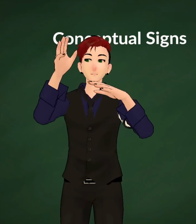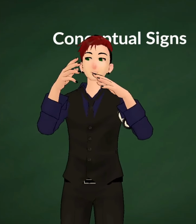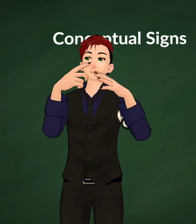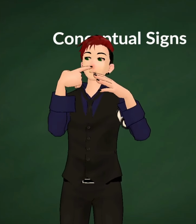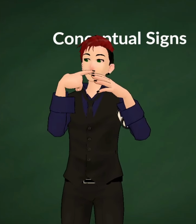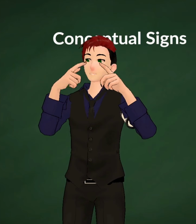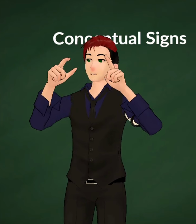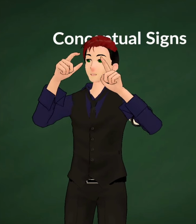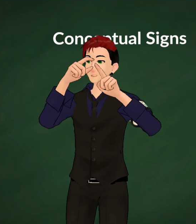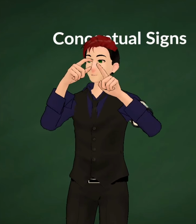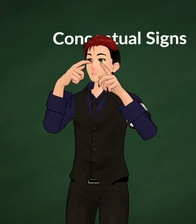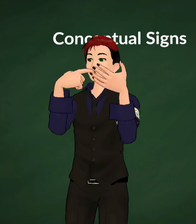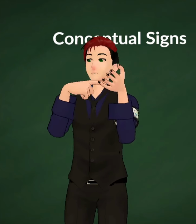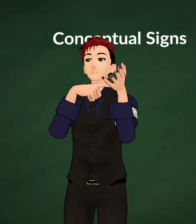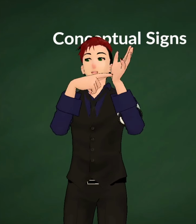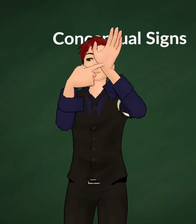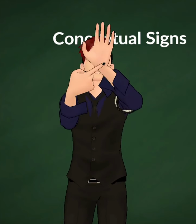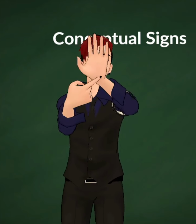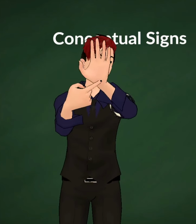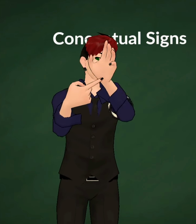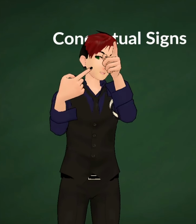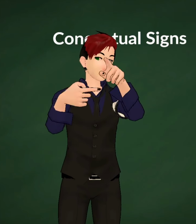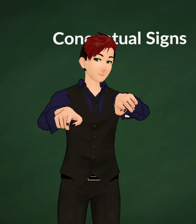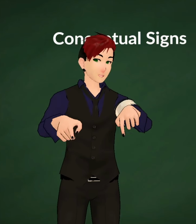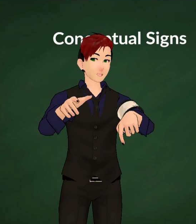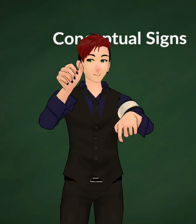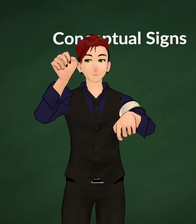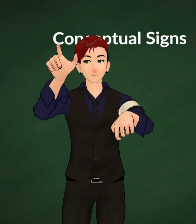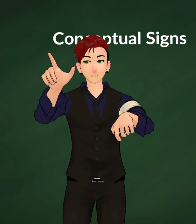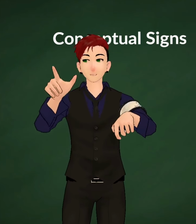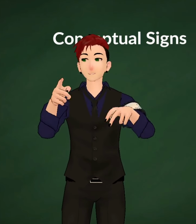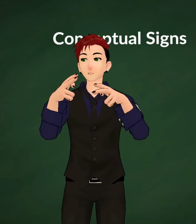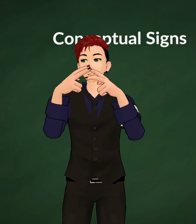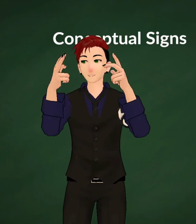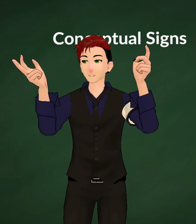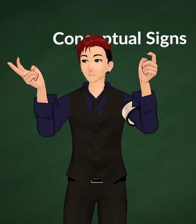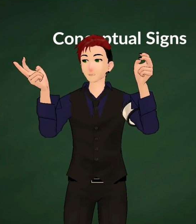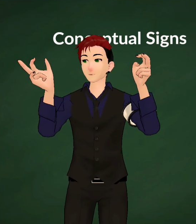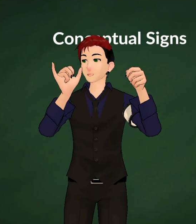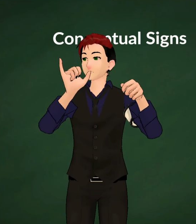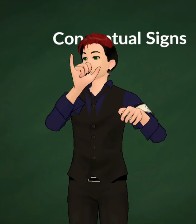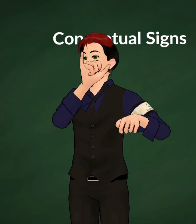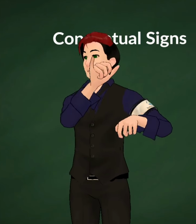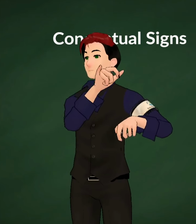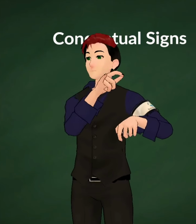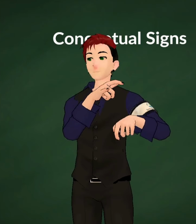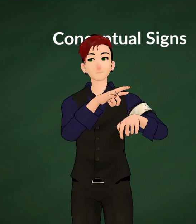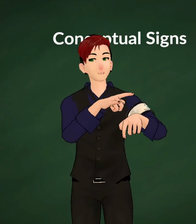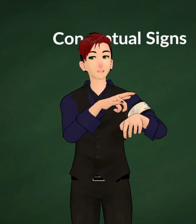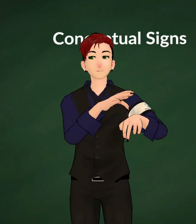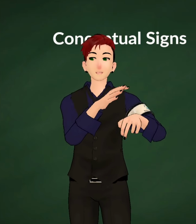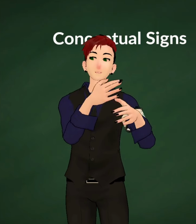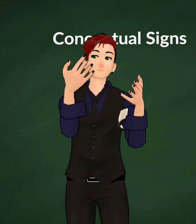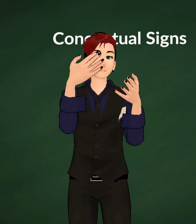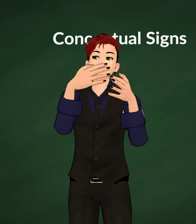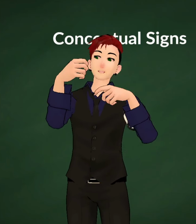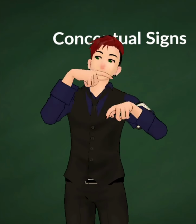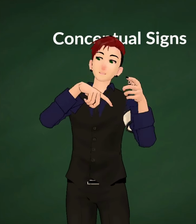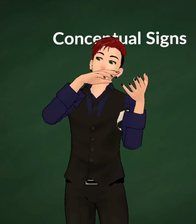I'm never saying the words. I am showing what happened. ASL is very much like, again, I'm going